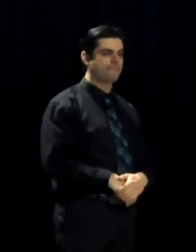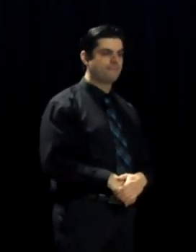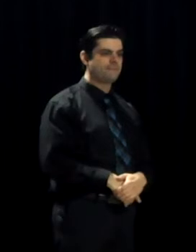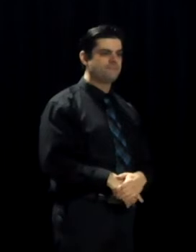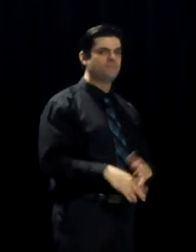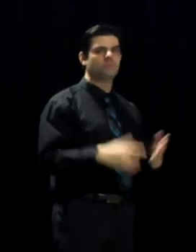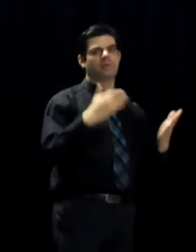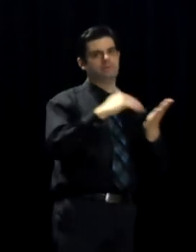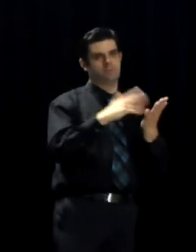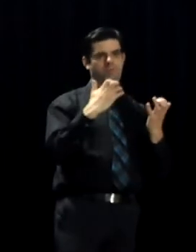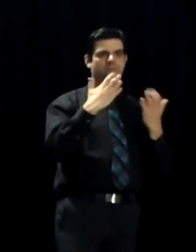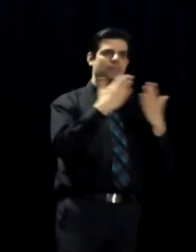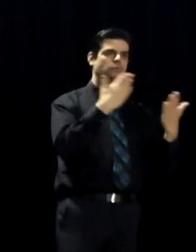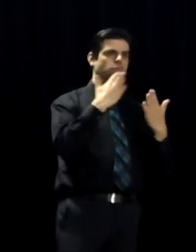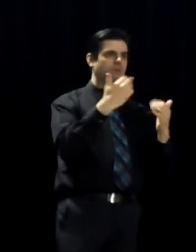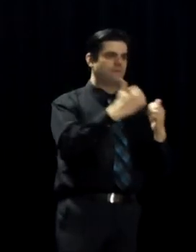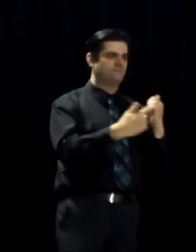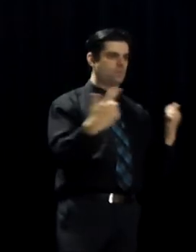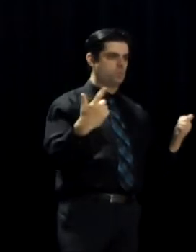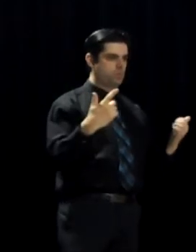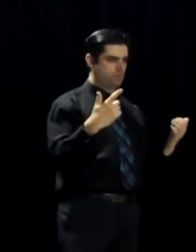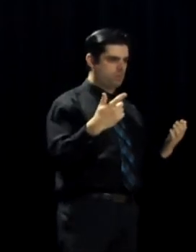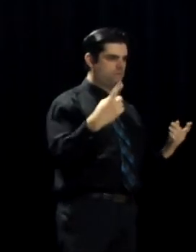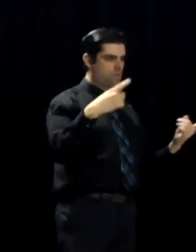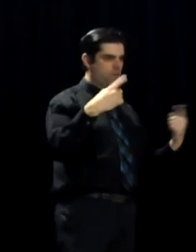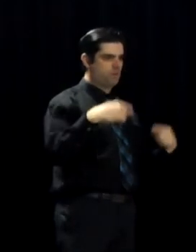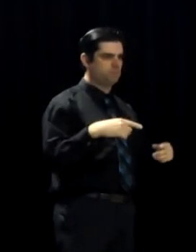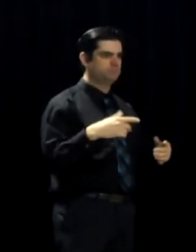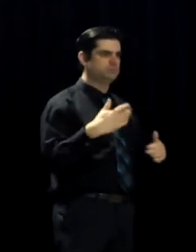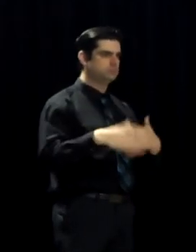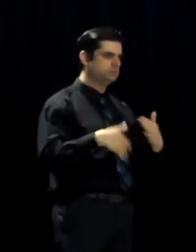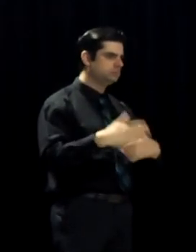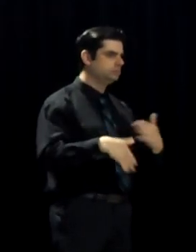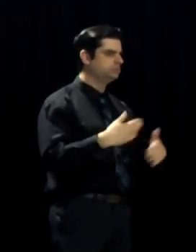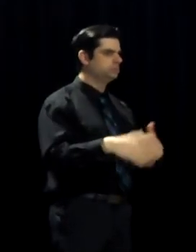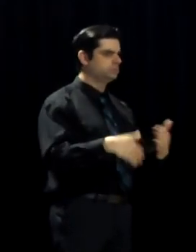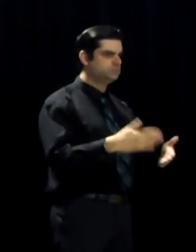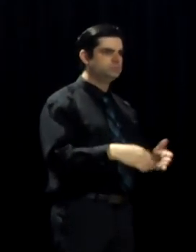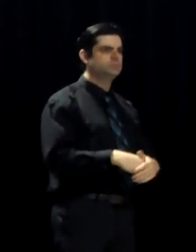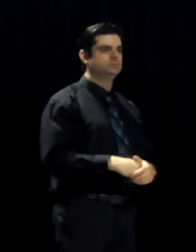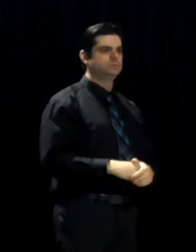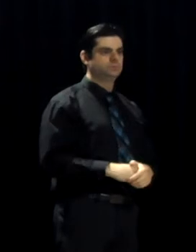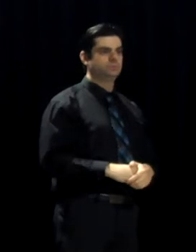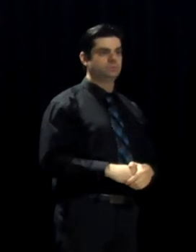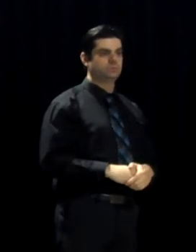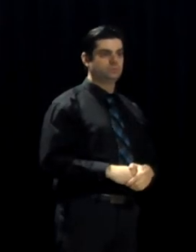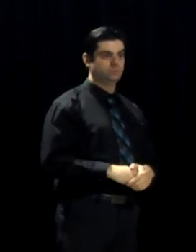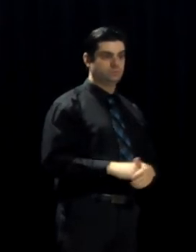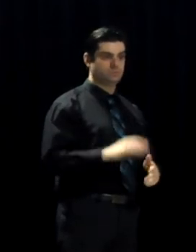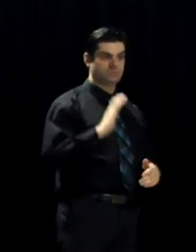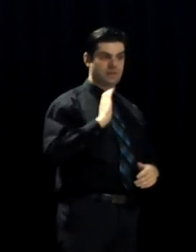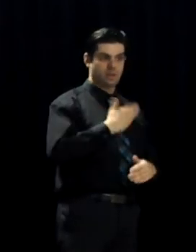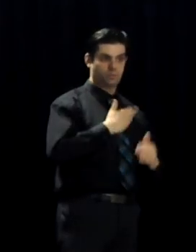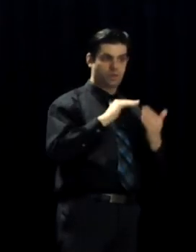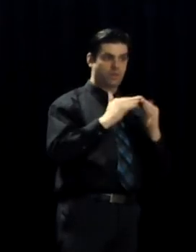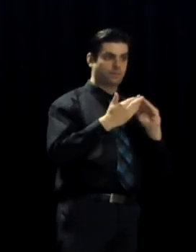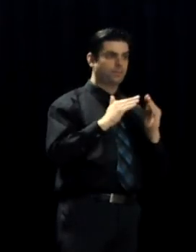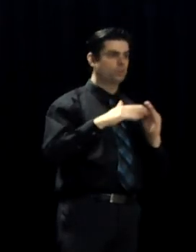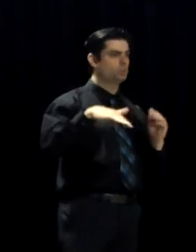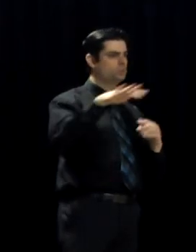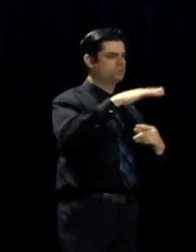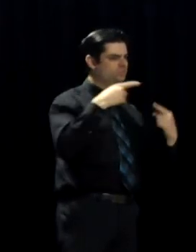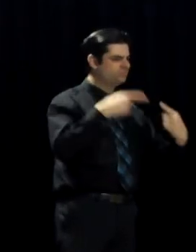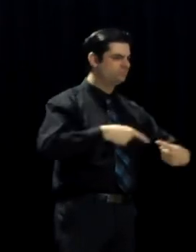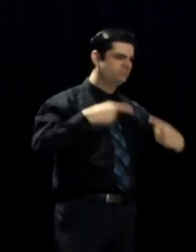been a process. We've been tested as a community and with